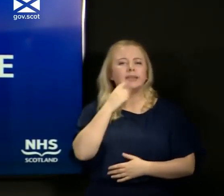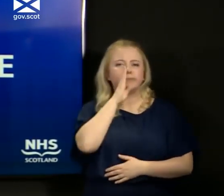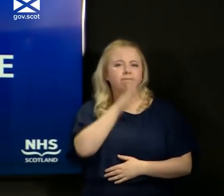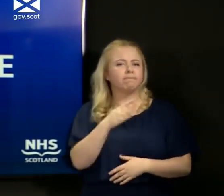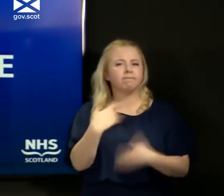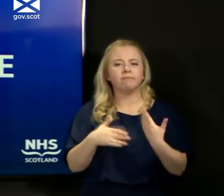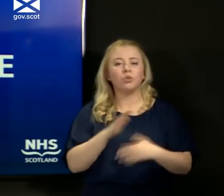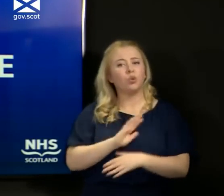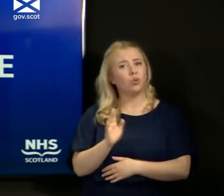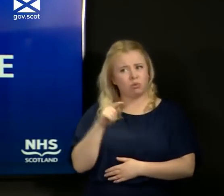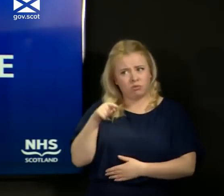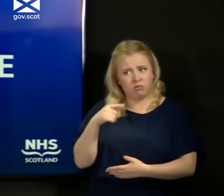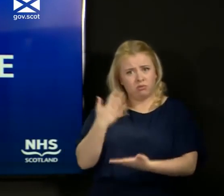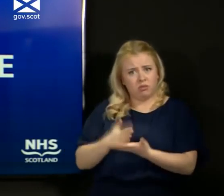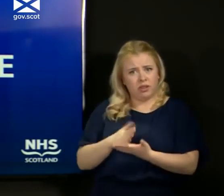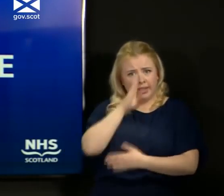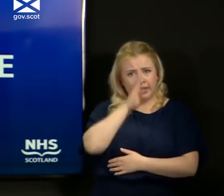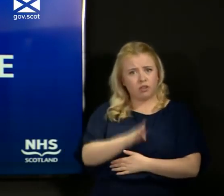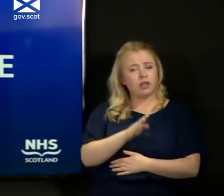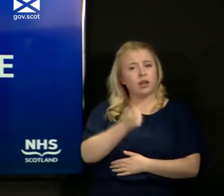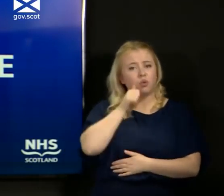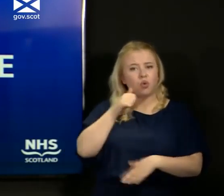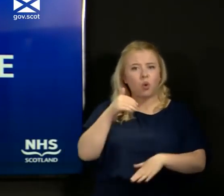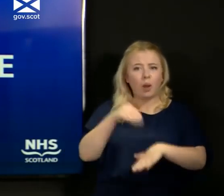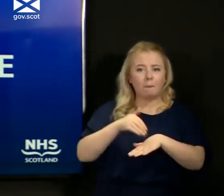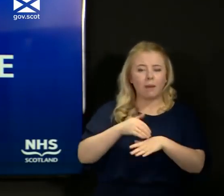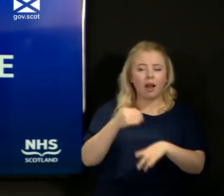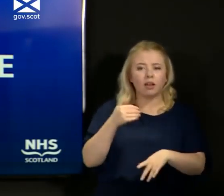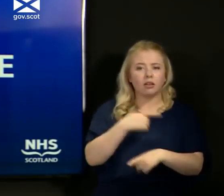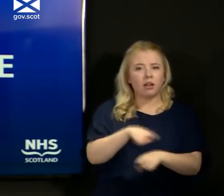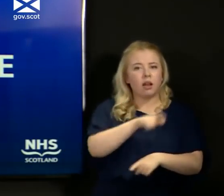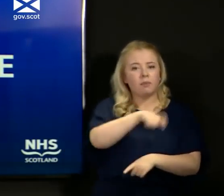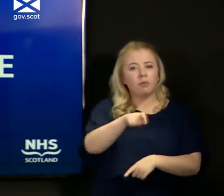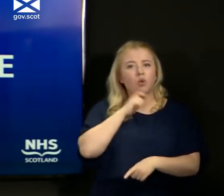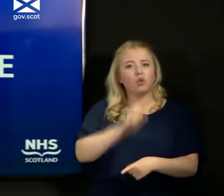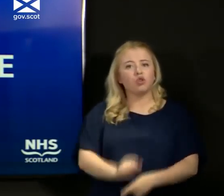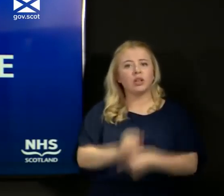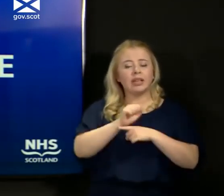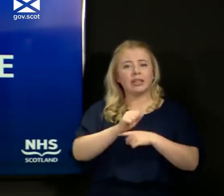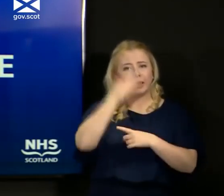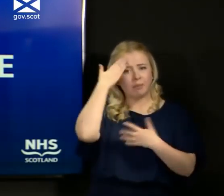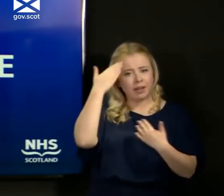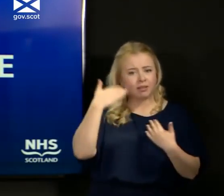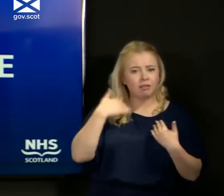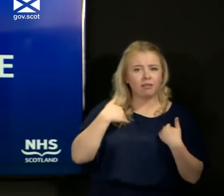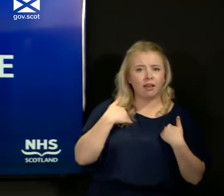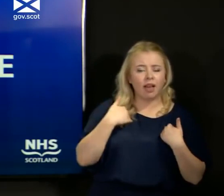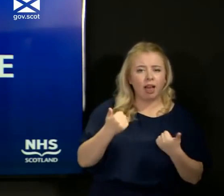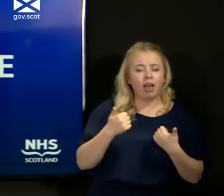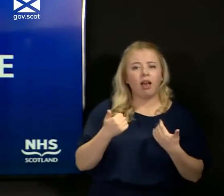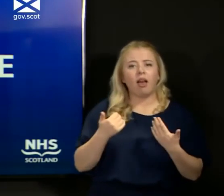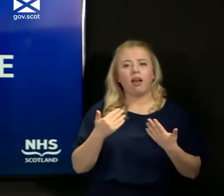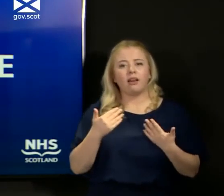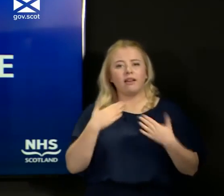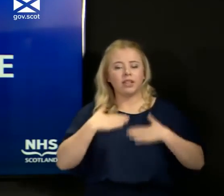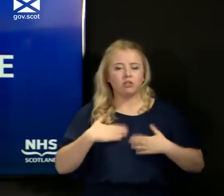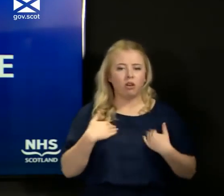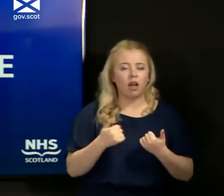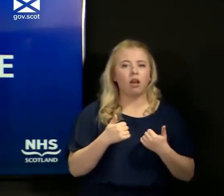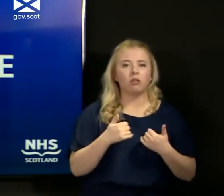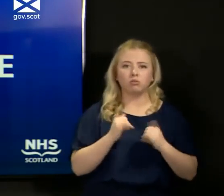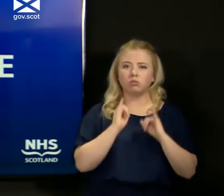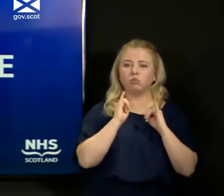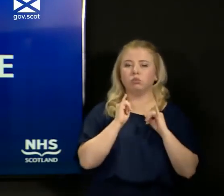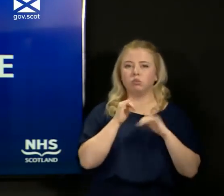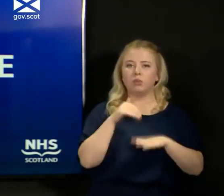physically or mentally on people who are shielding, but not only those who are shielding, but also their family and loved ones as